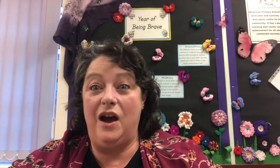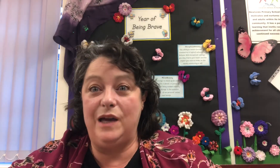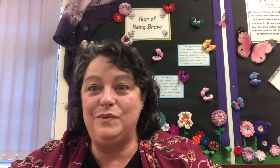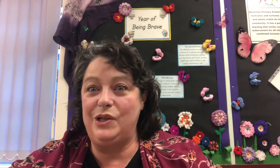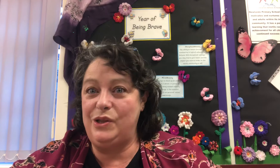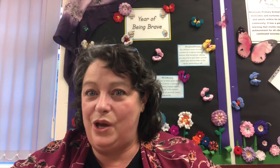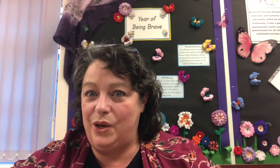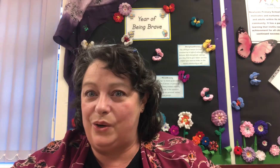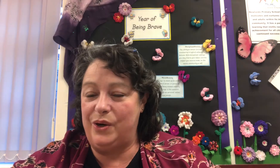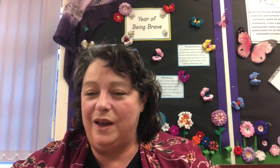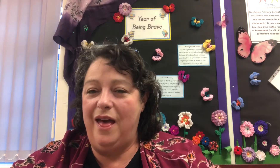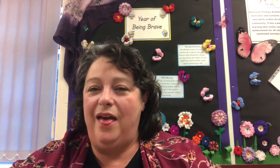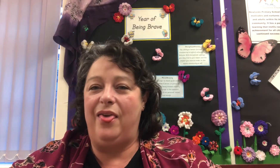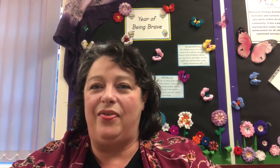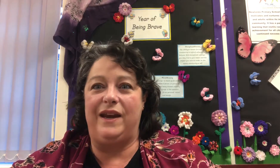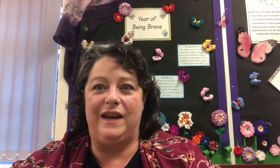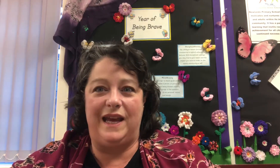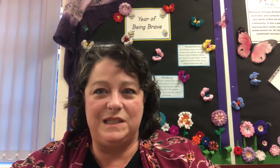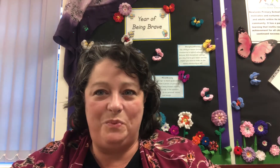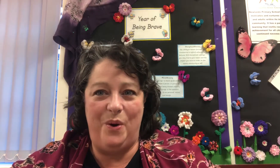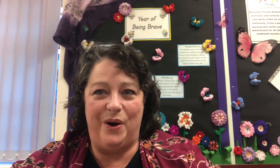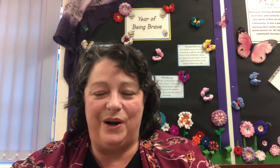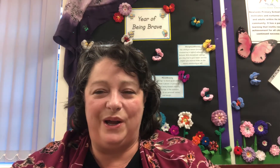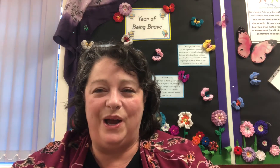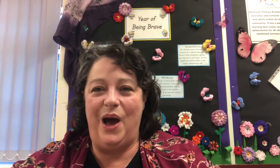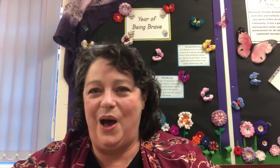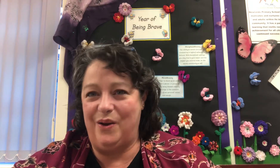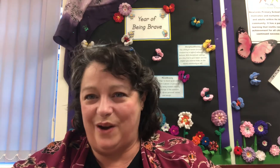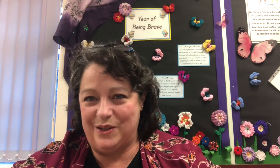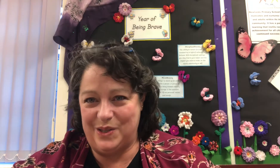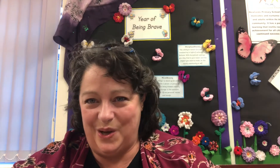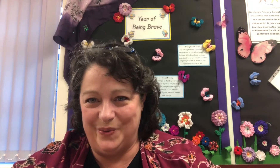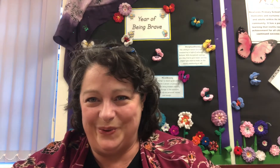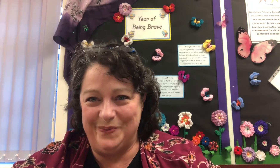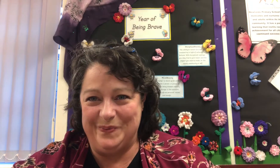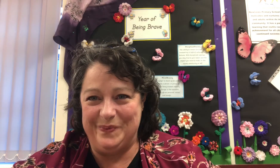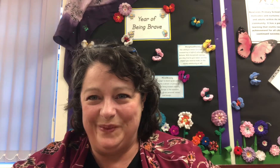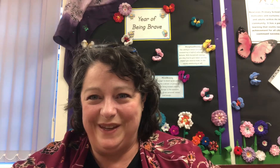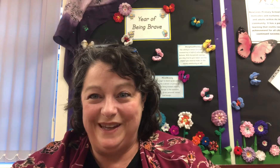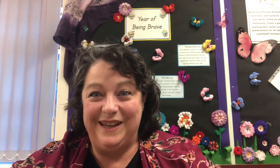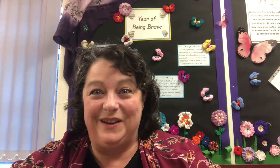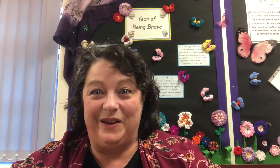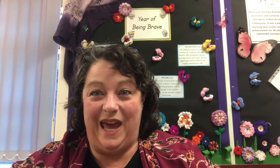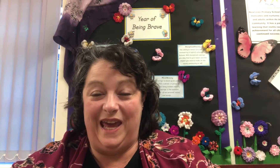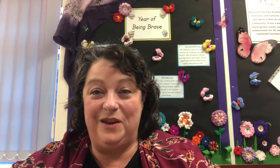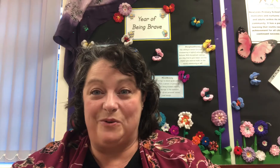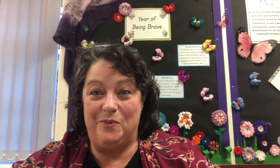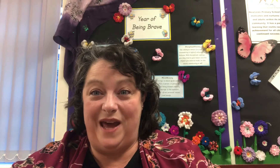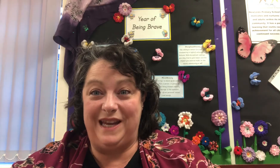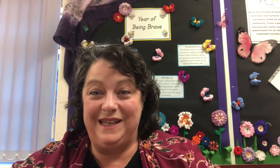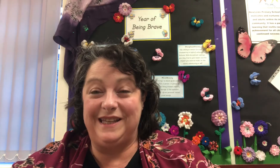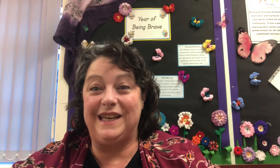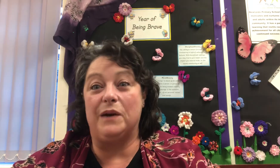to learn the next part of our song. Okay, are you ready? Here we go.